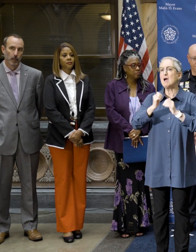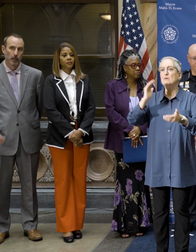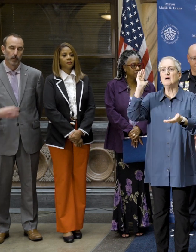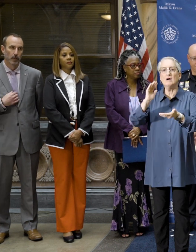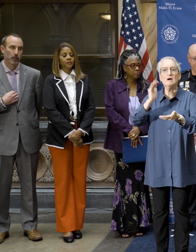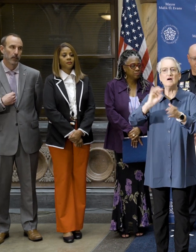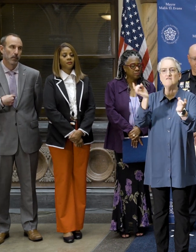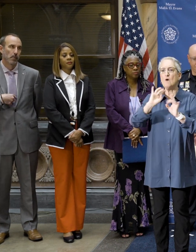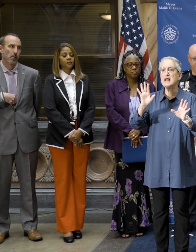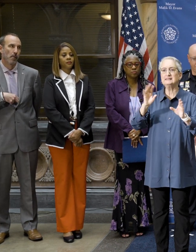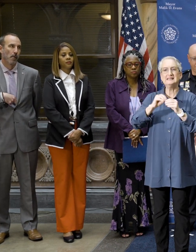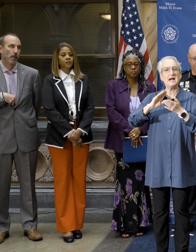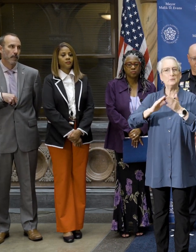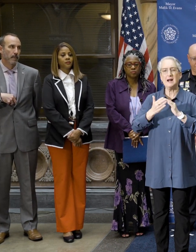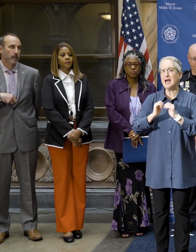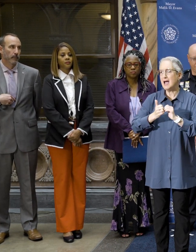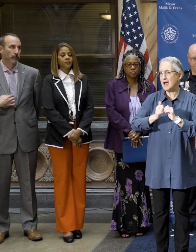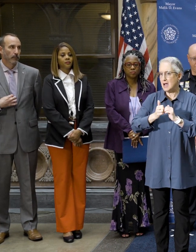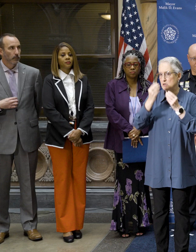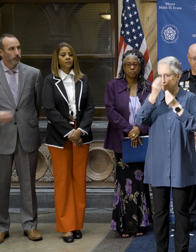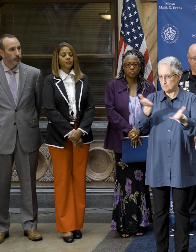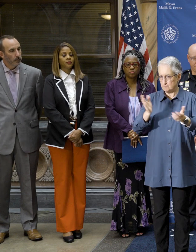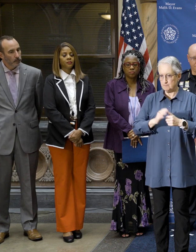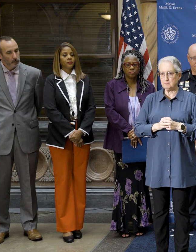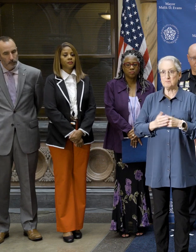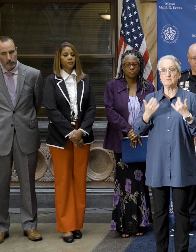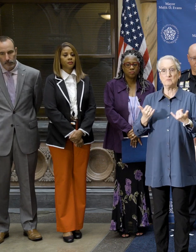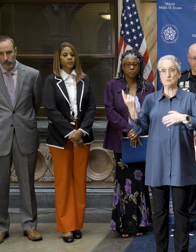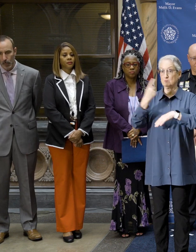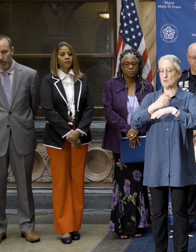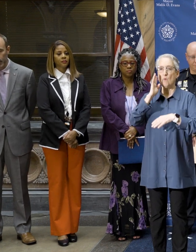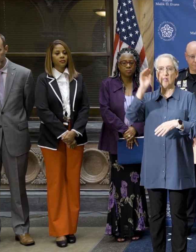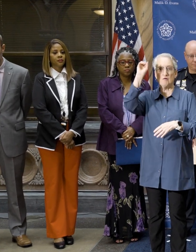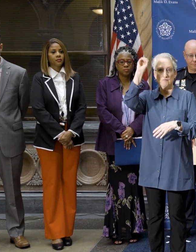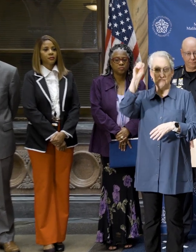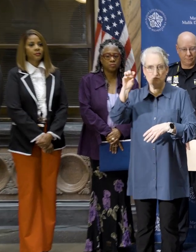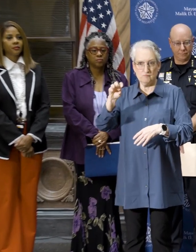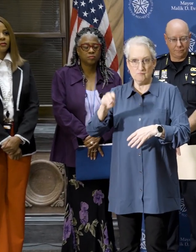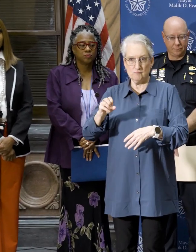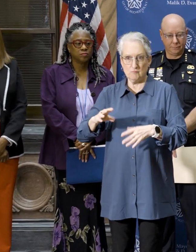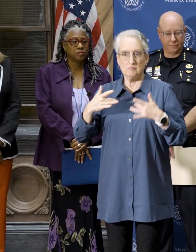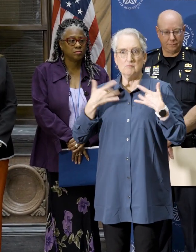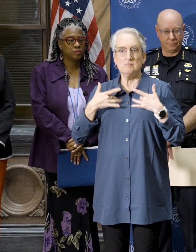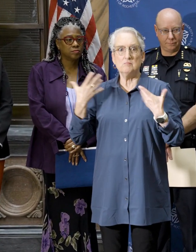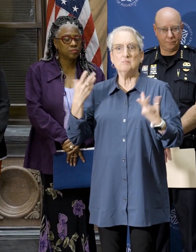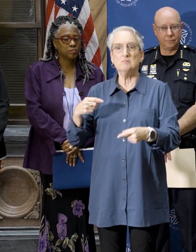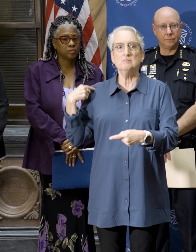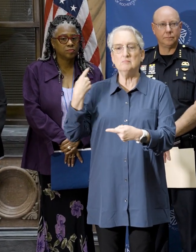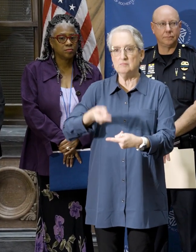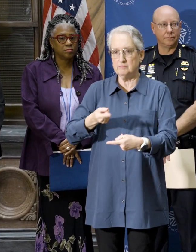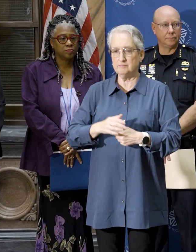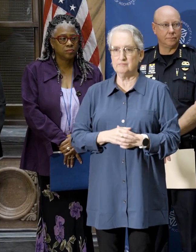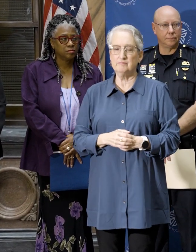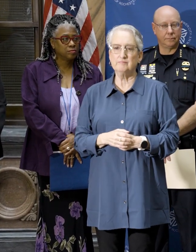an update on those items, and you will hear from some of the folks that are here today. And this assembly provides a visual